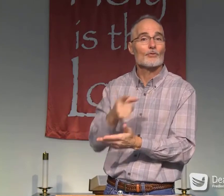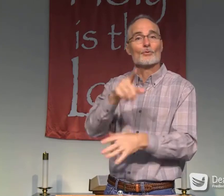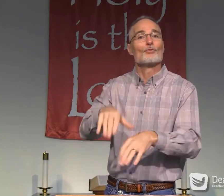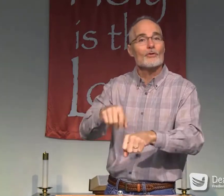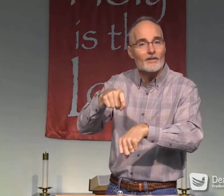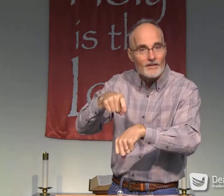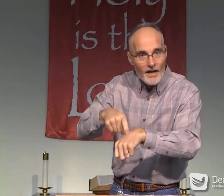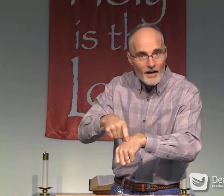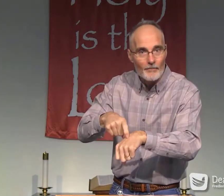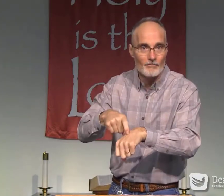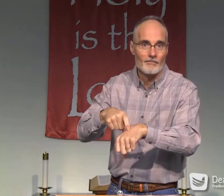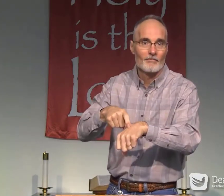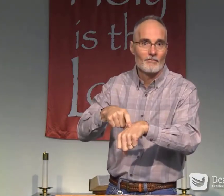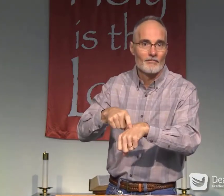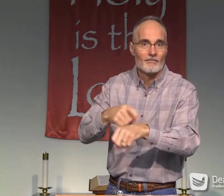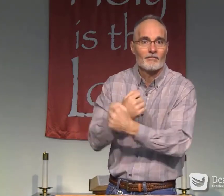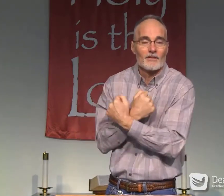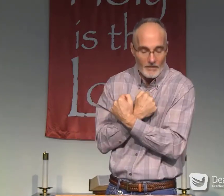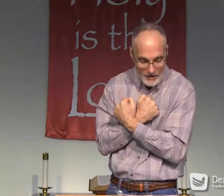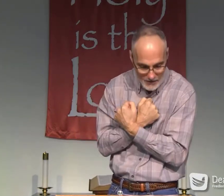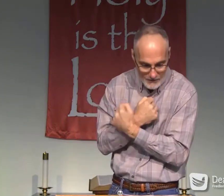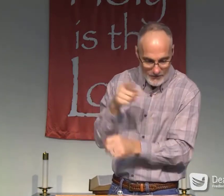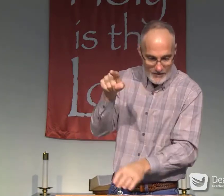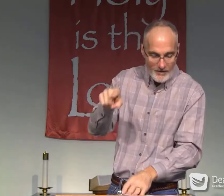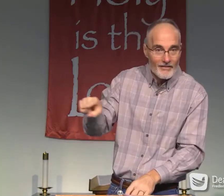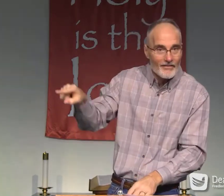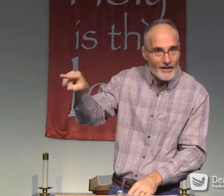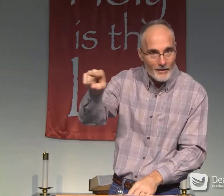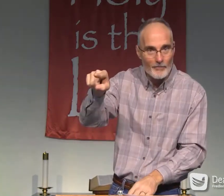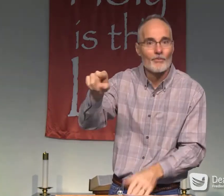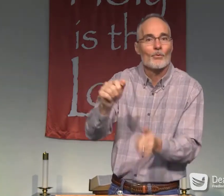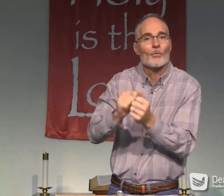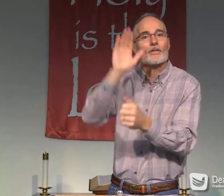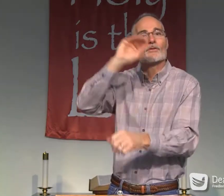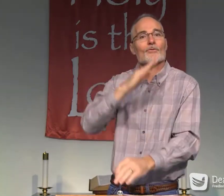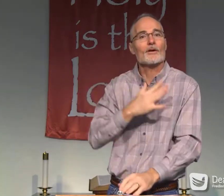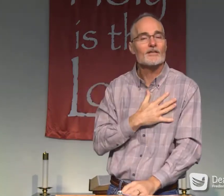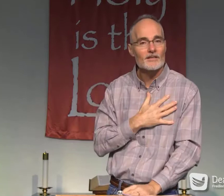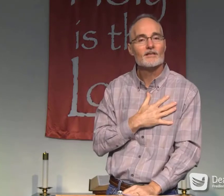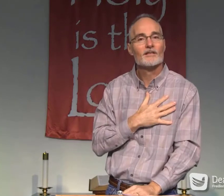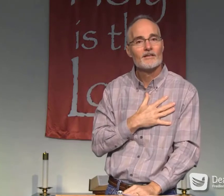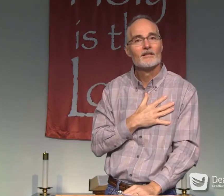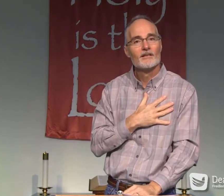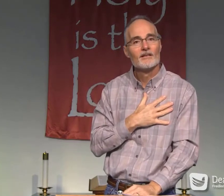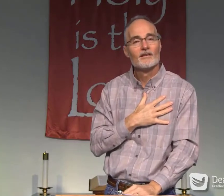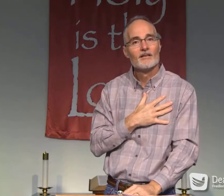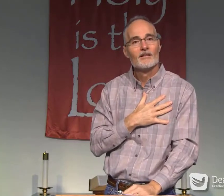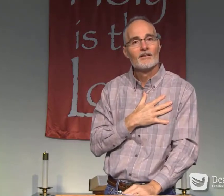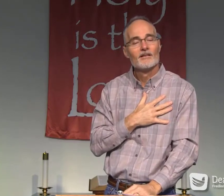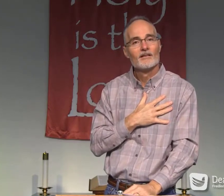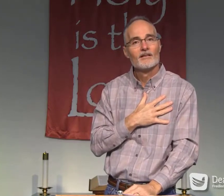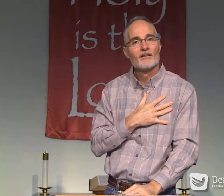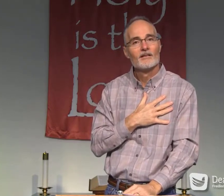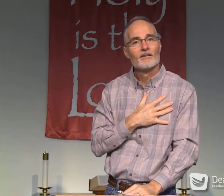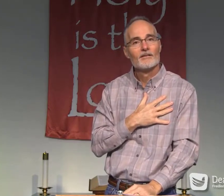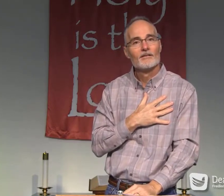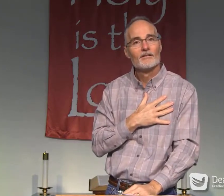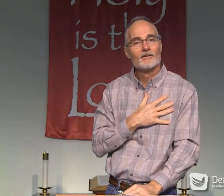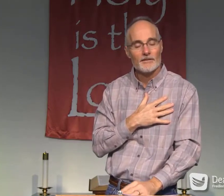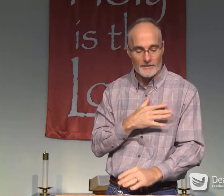the time to share the gospel. Because you took the time to love them, to show them